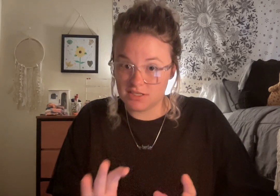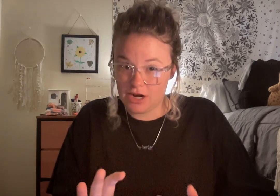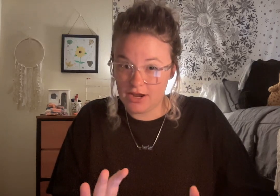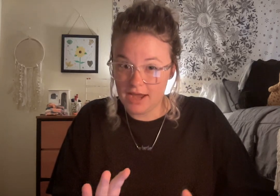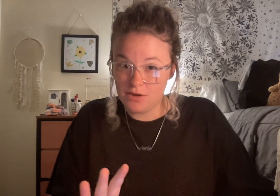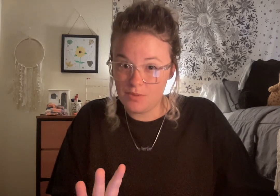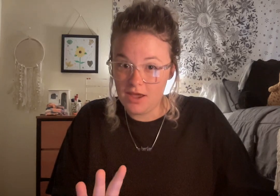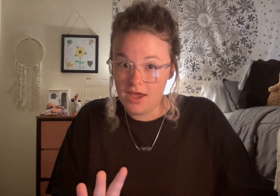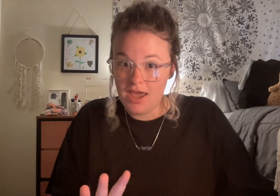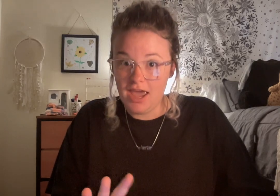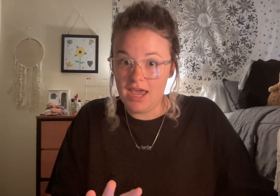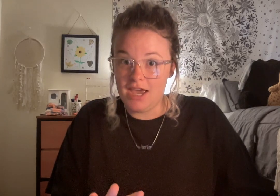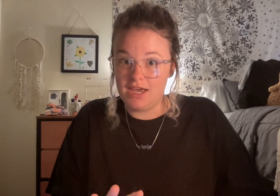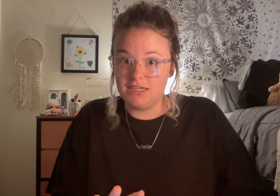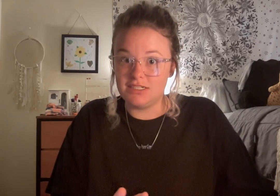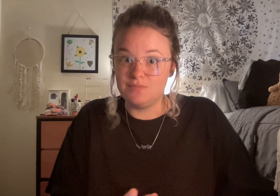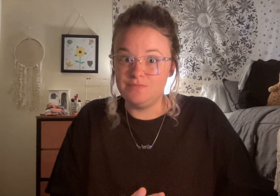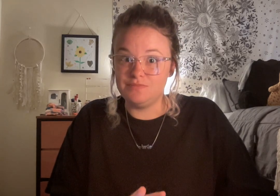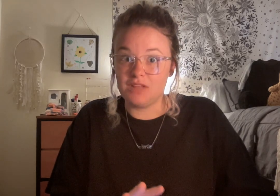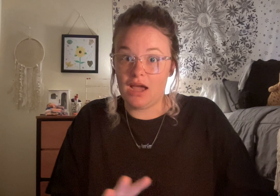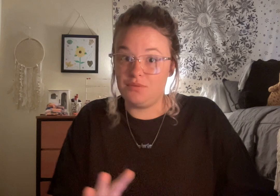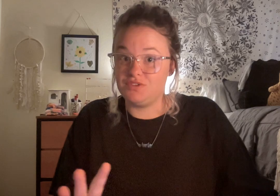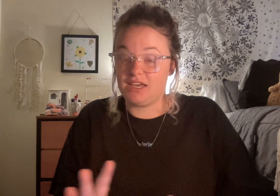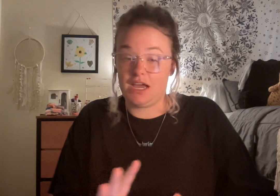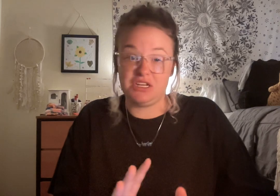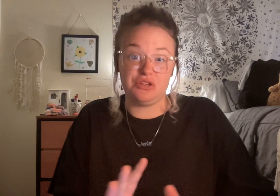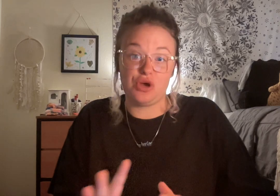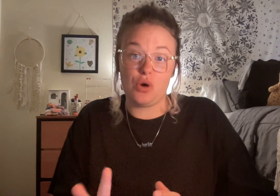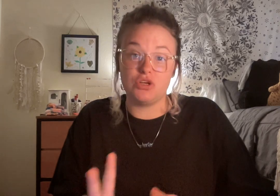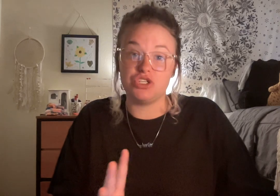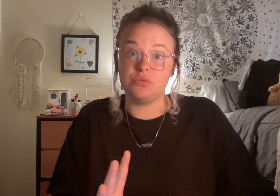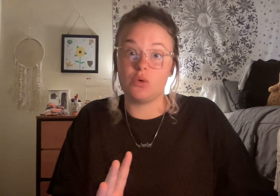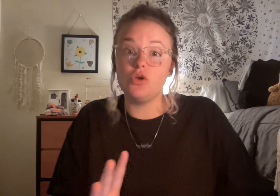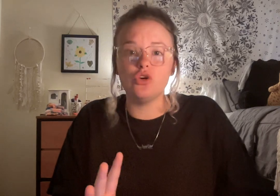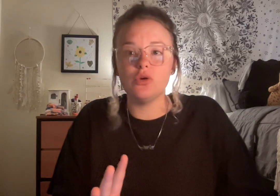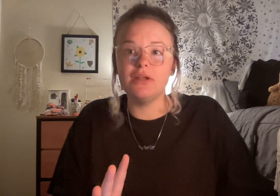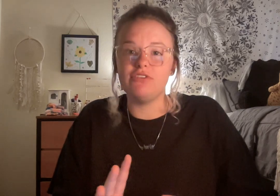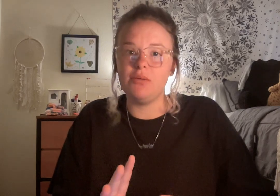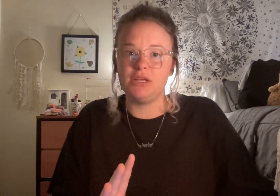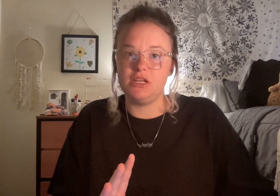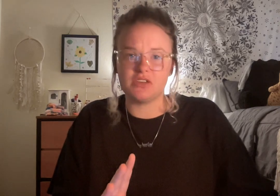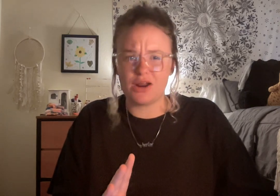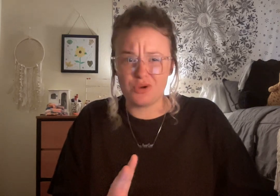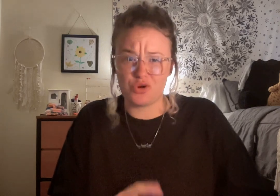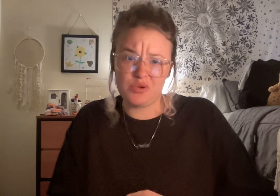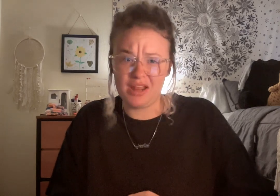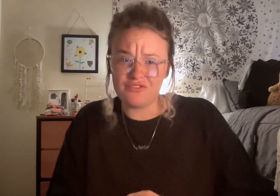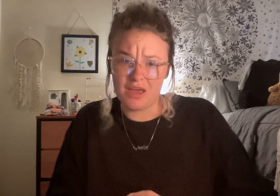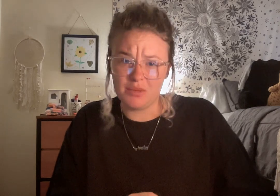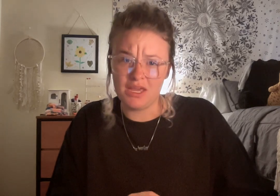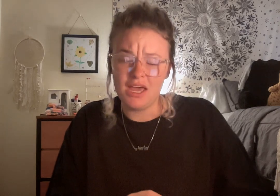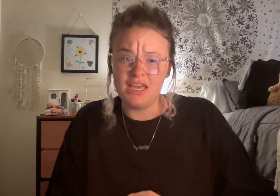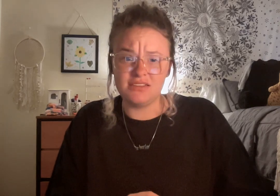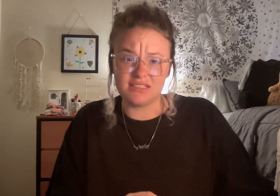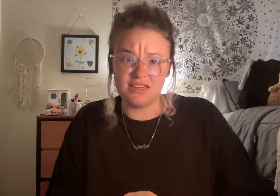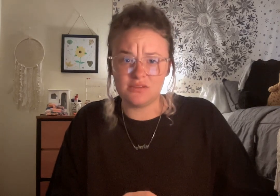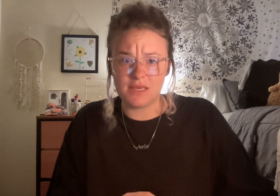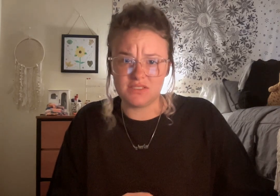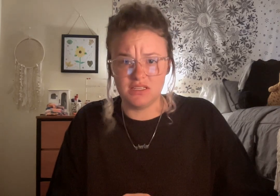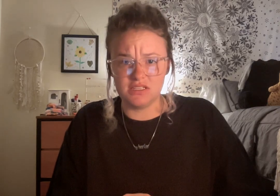staring at him, and I was like, I didn't know. And she was like, well, you can create a family. And he's like, I don't want to create a family. He's like, that doesn't make sense. He's like,